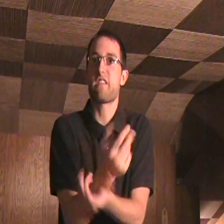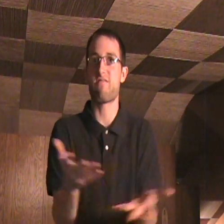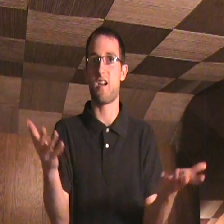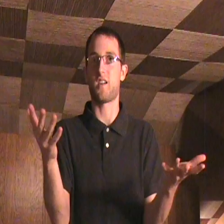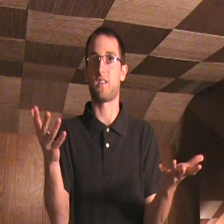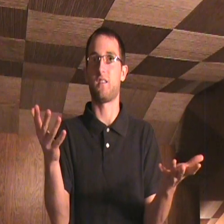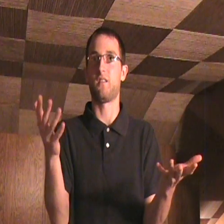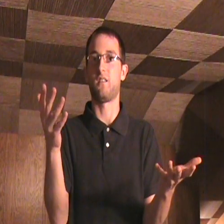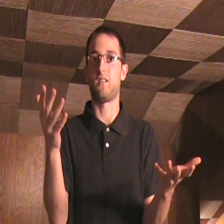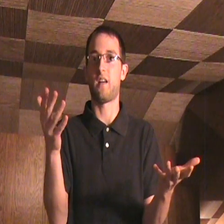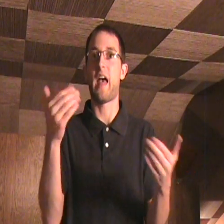a naming word.